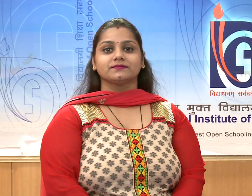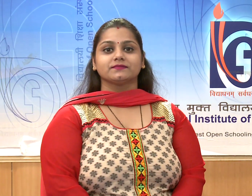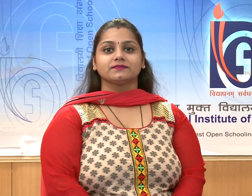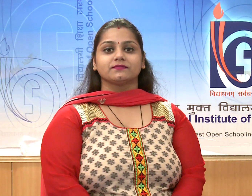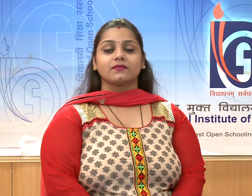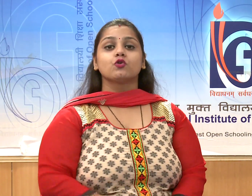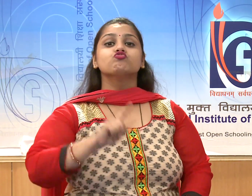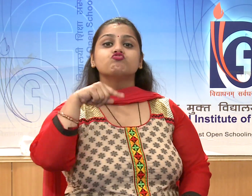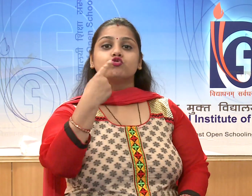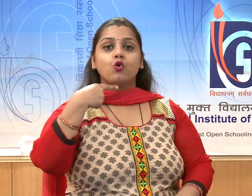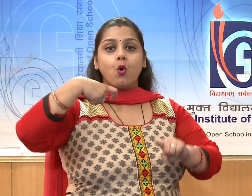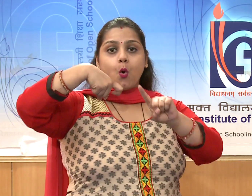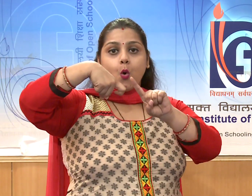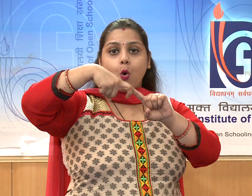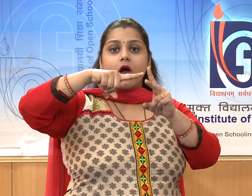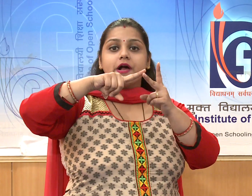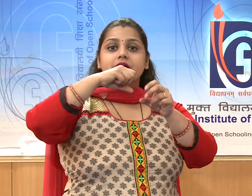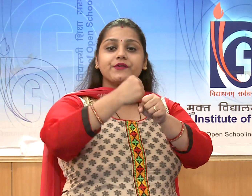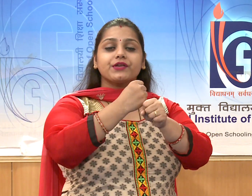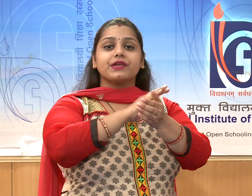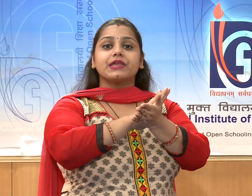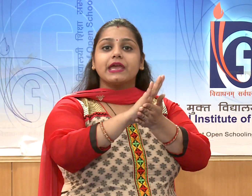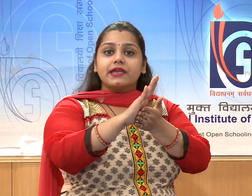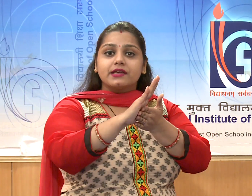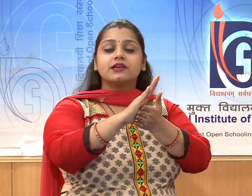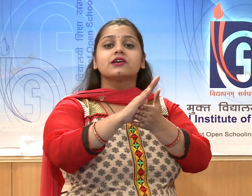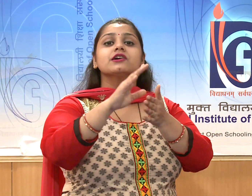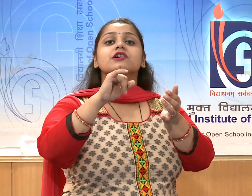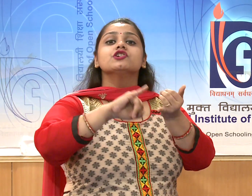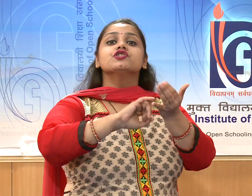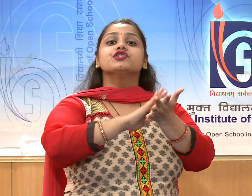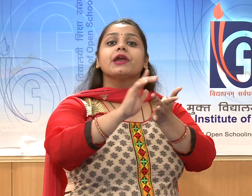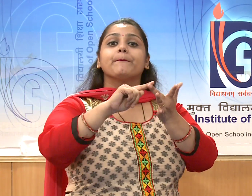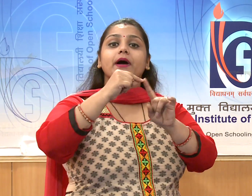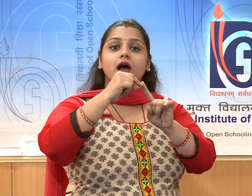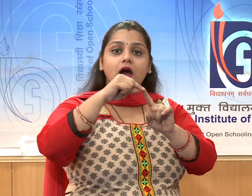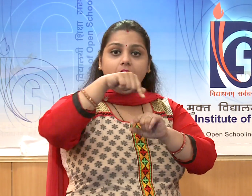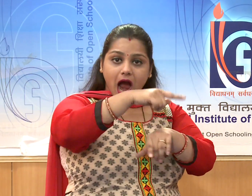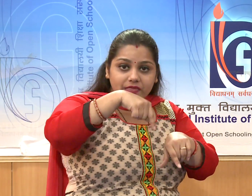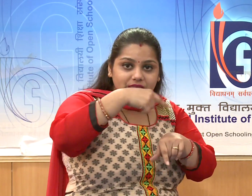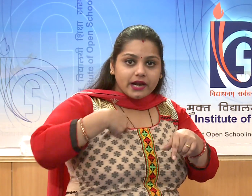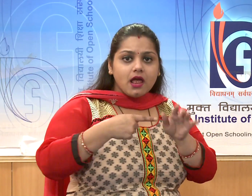kingship itself had no clear-cut legitimate place